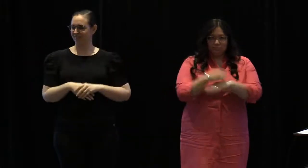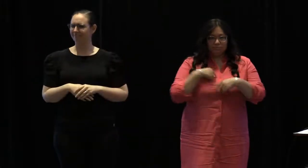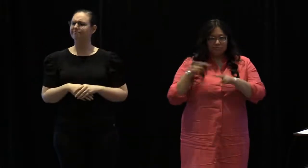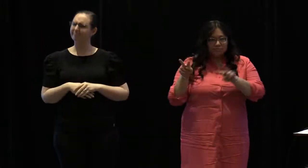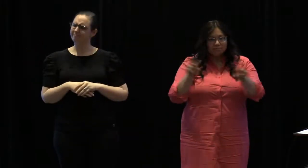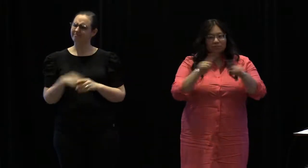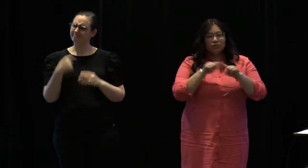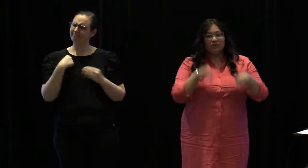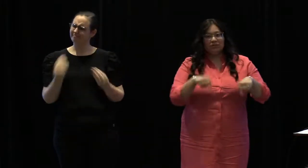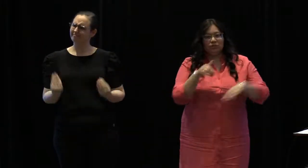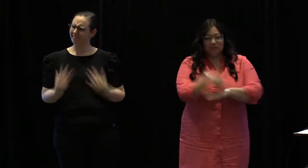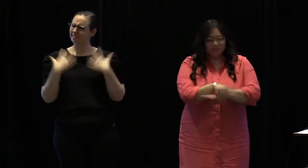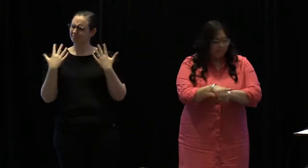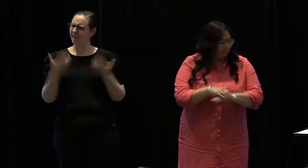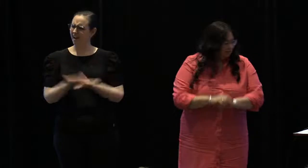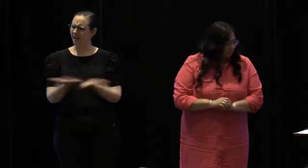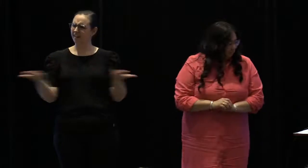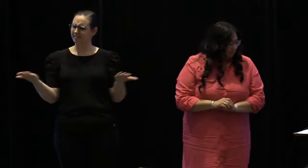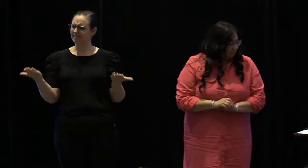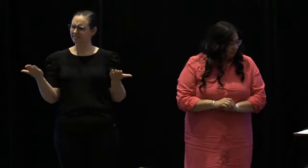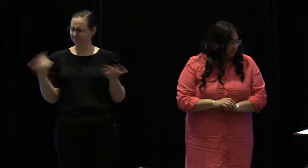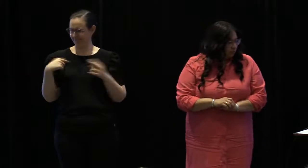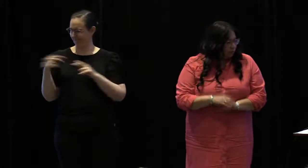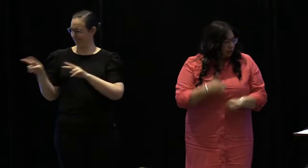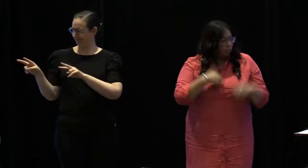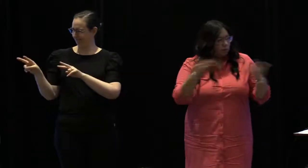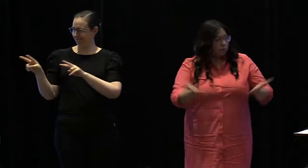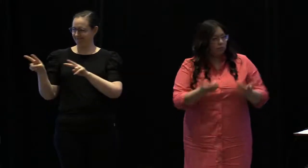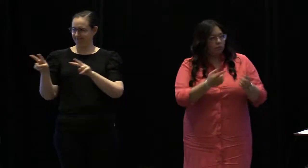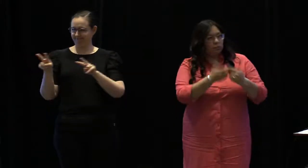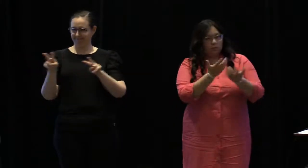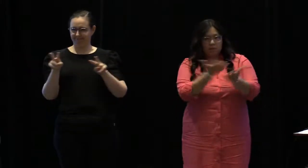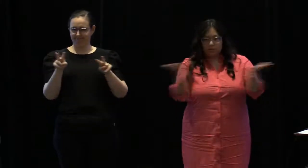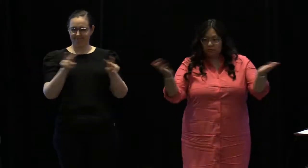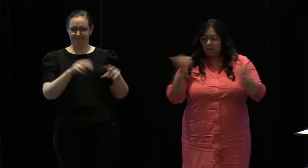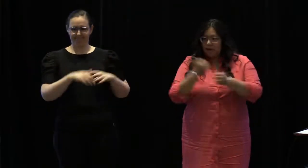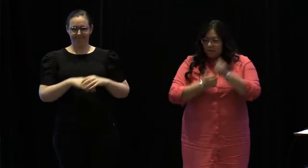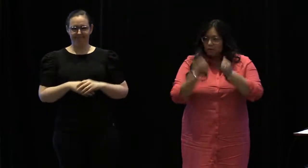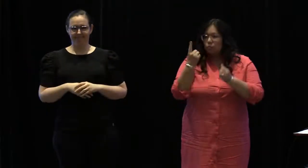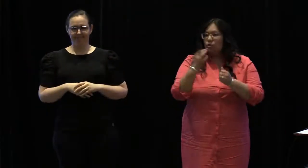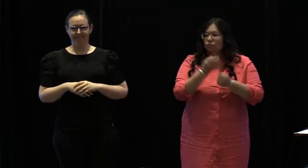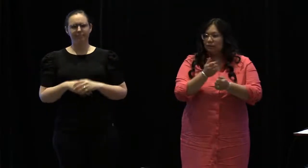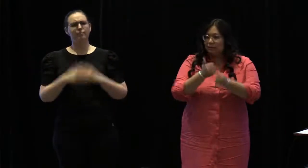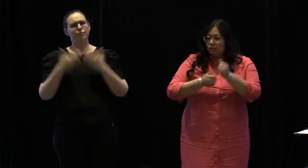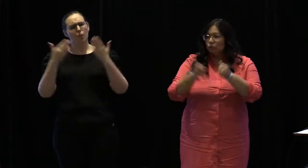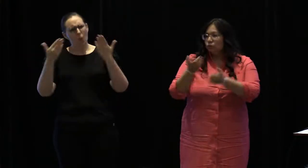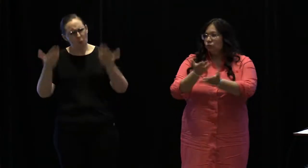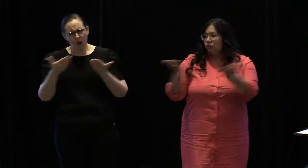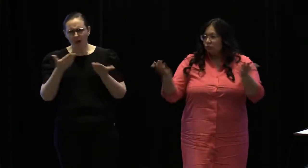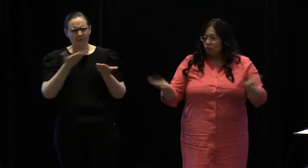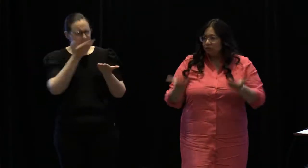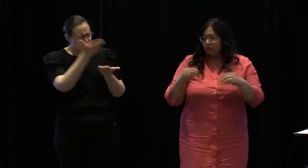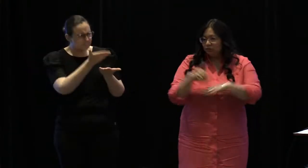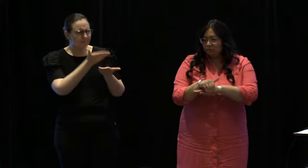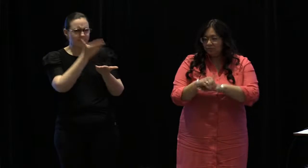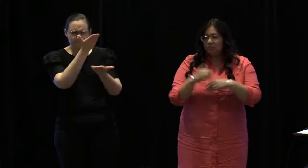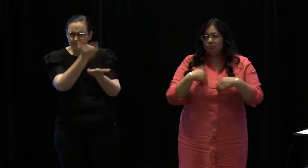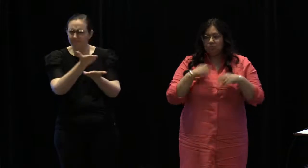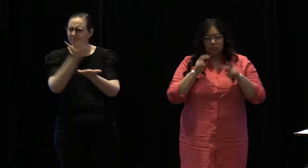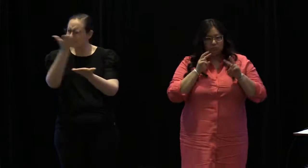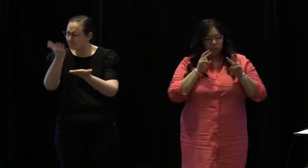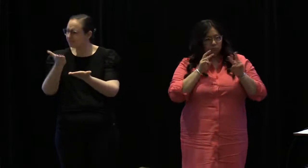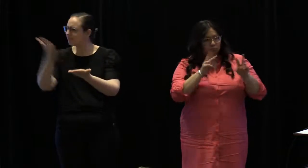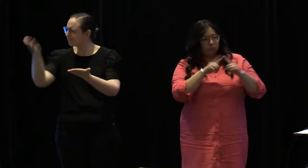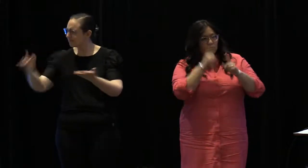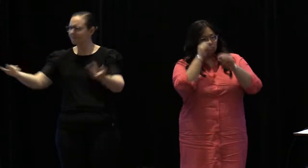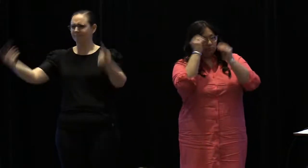It's invigorating to be here this evening. So my welcome to each and every one of you.